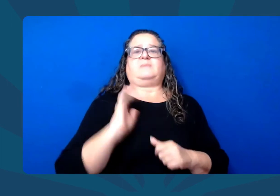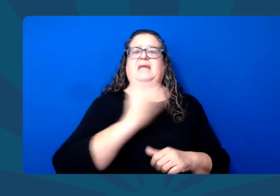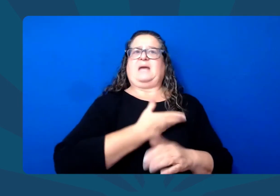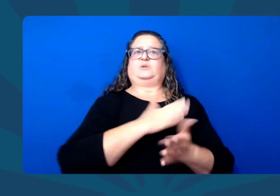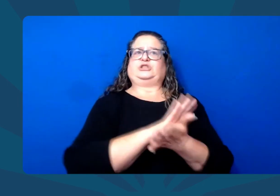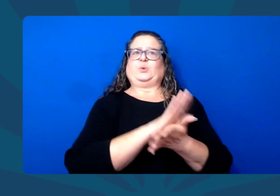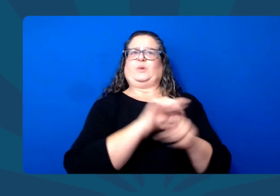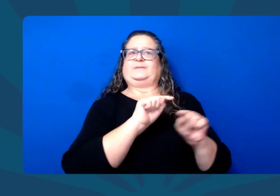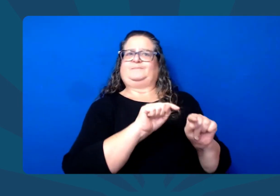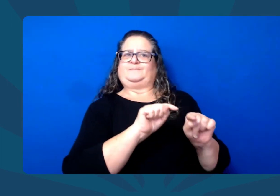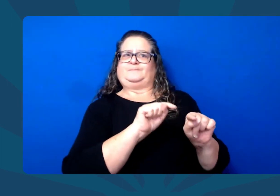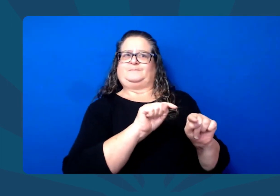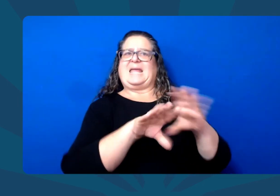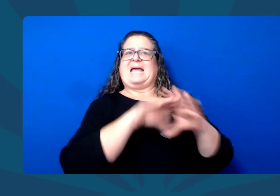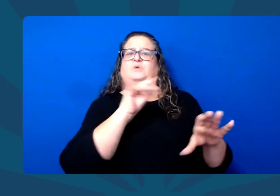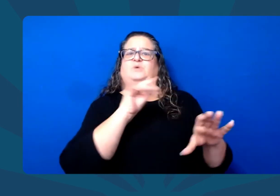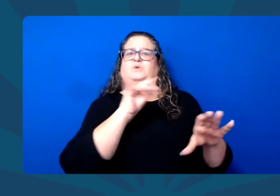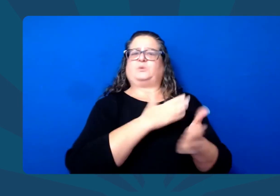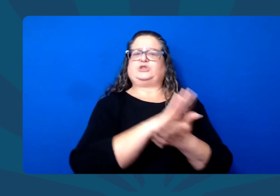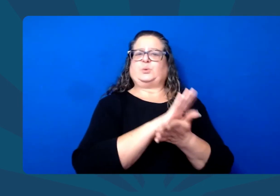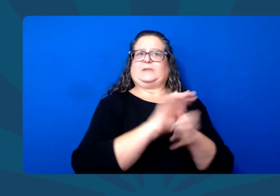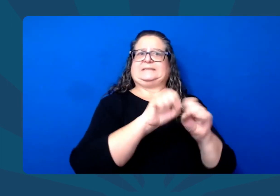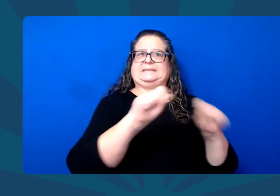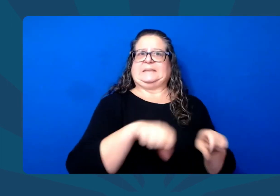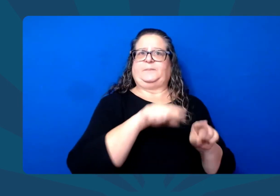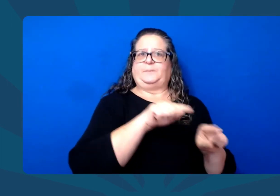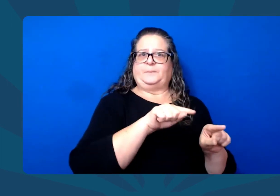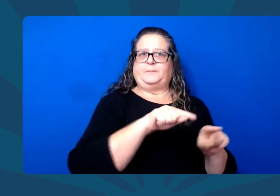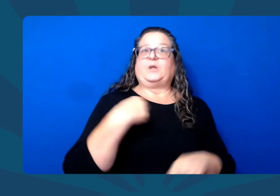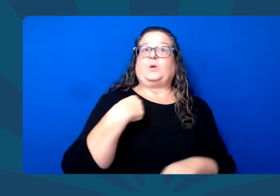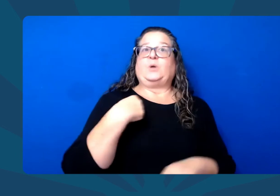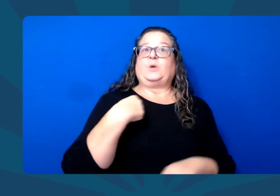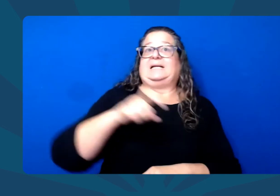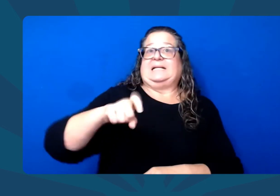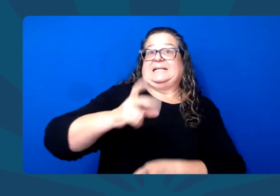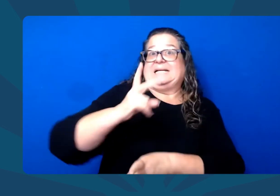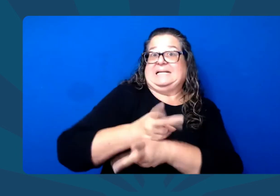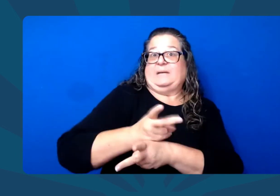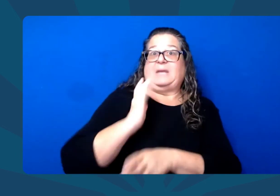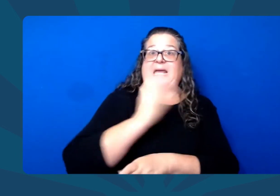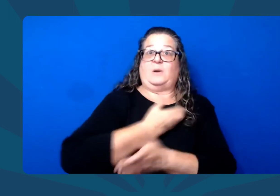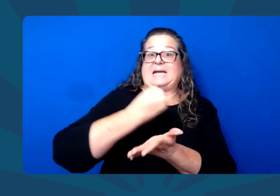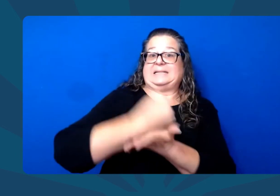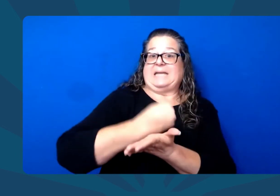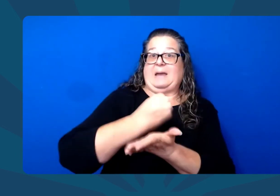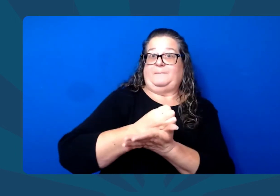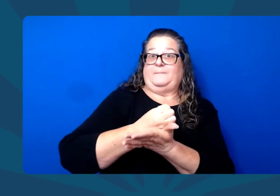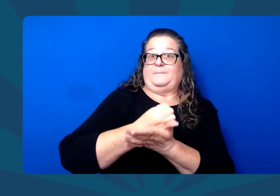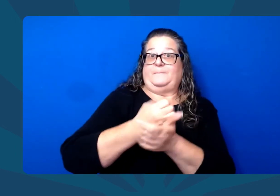CRT, out of our schools. We need to keep our economy on track